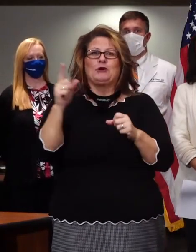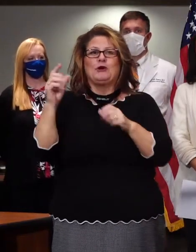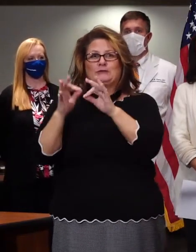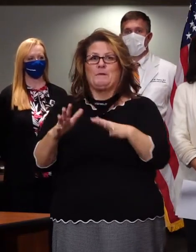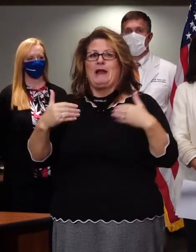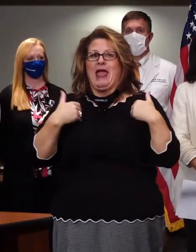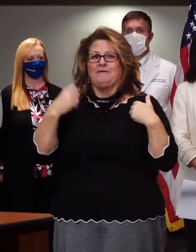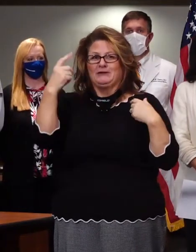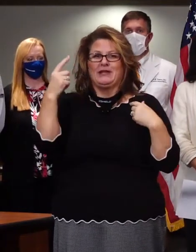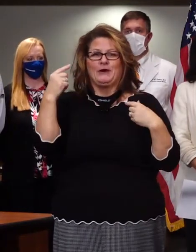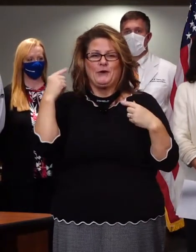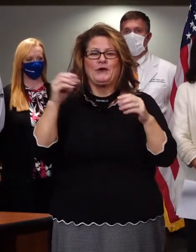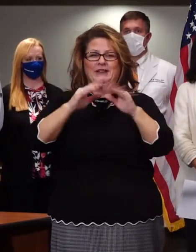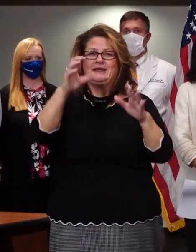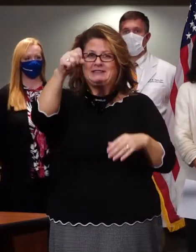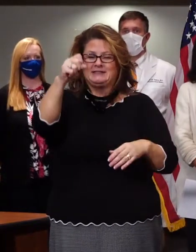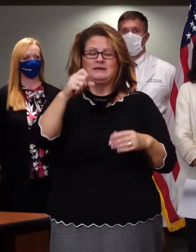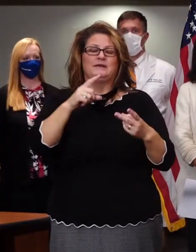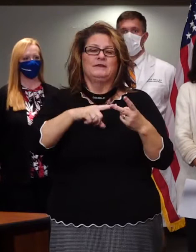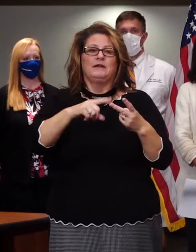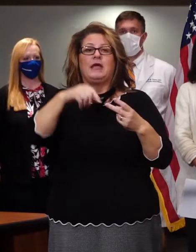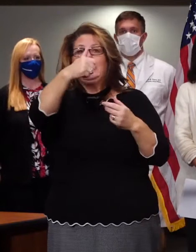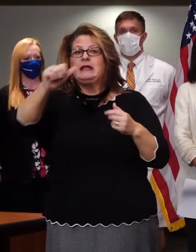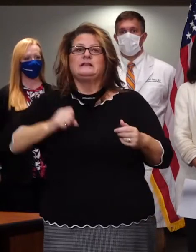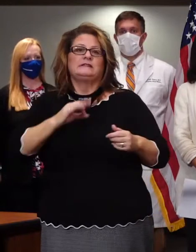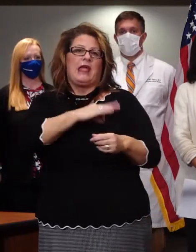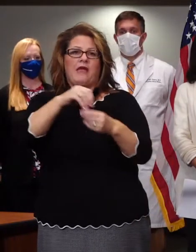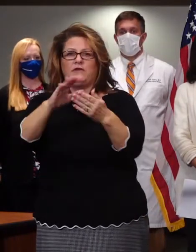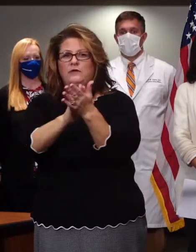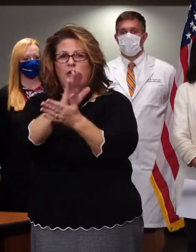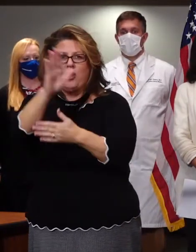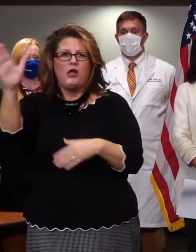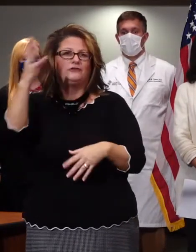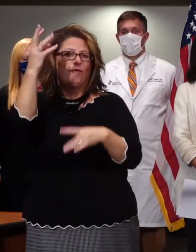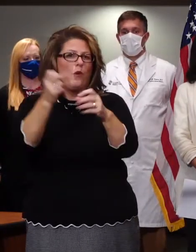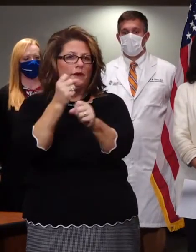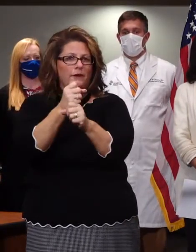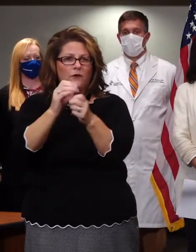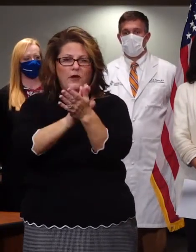Instructors and staff at higher education institutions, including 4-year